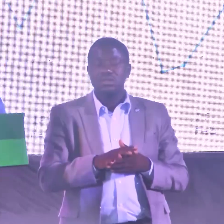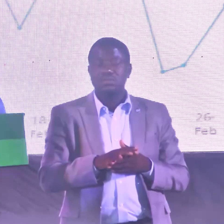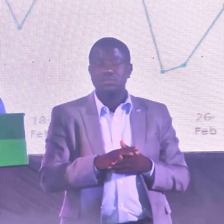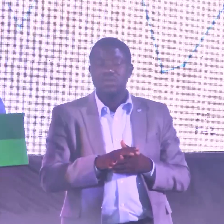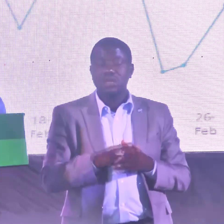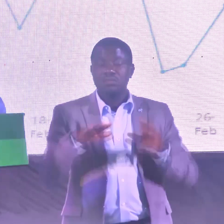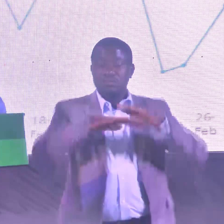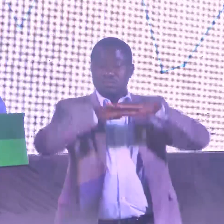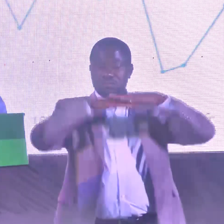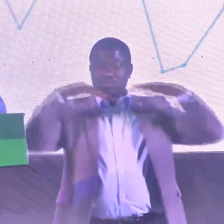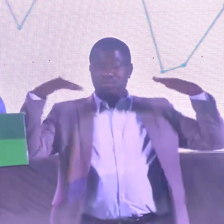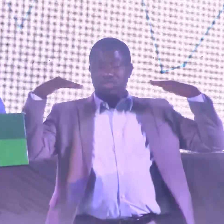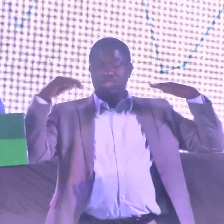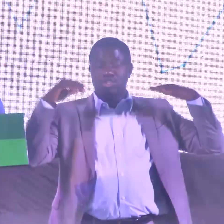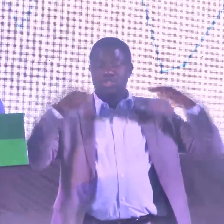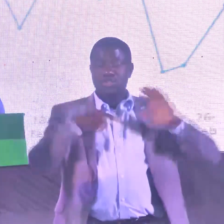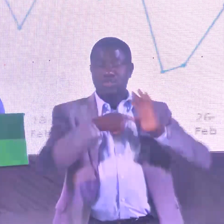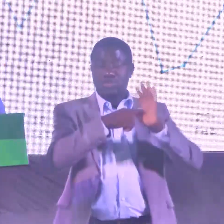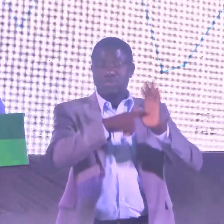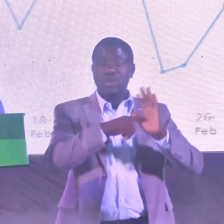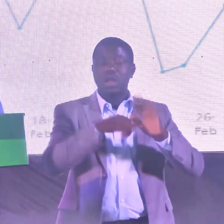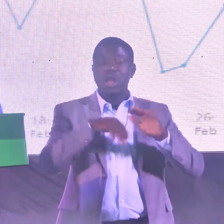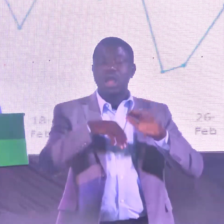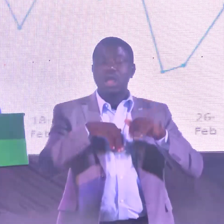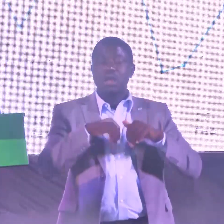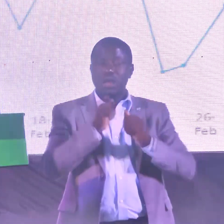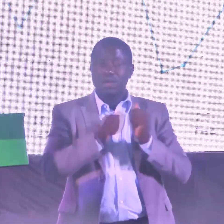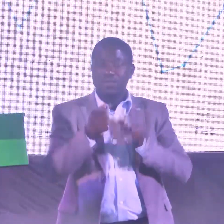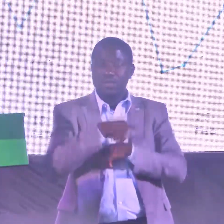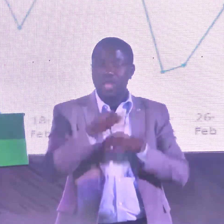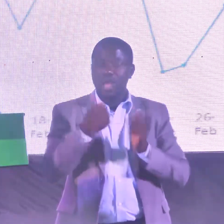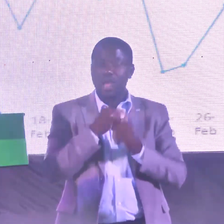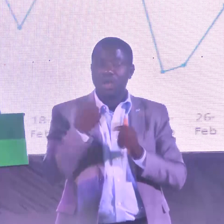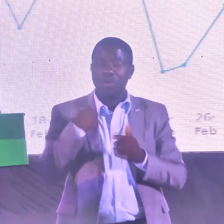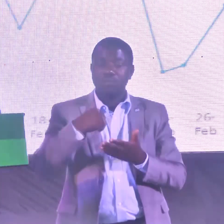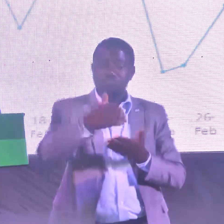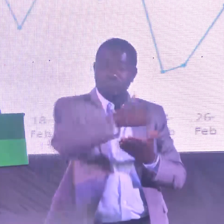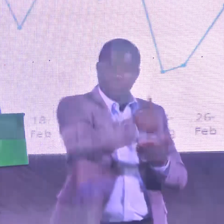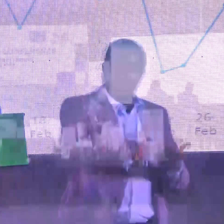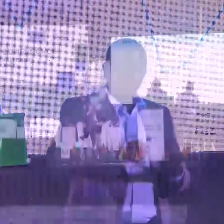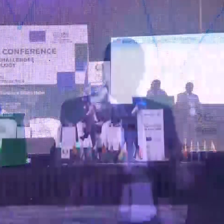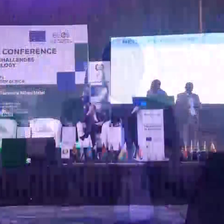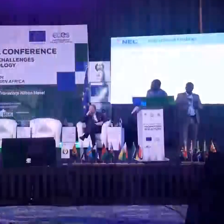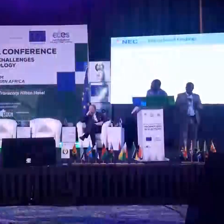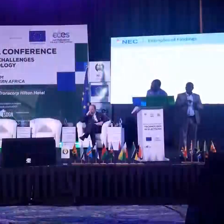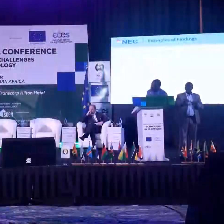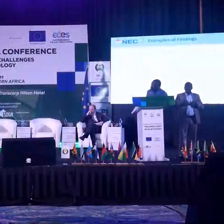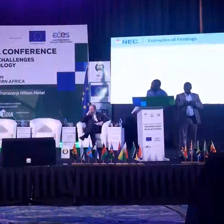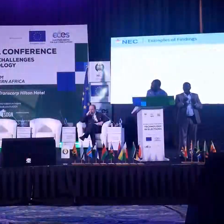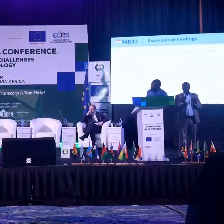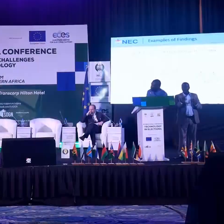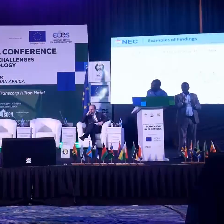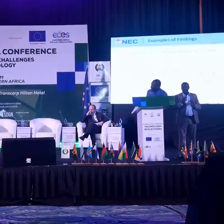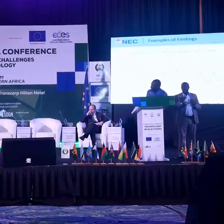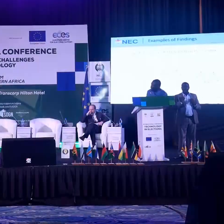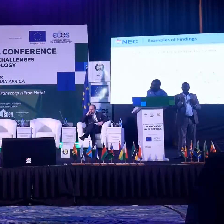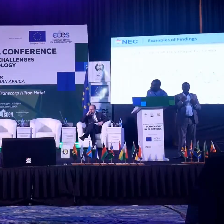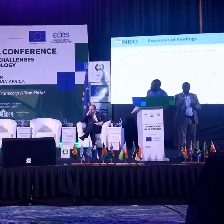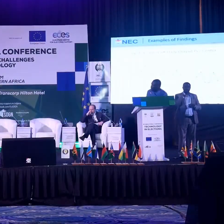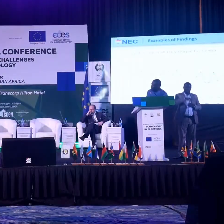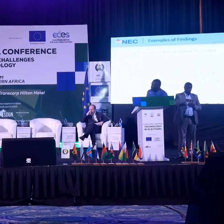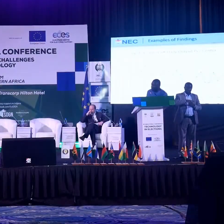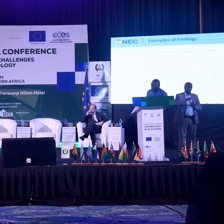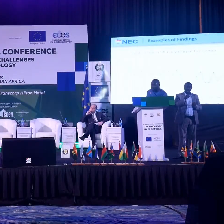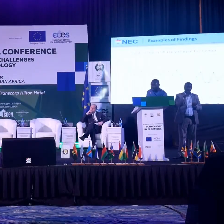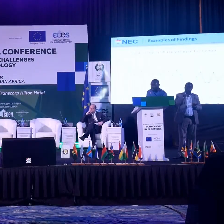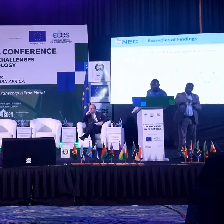So on a daily basis, we're able to compile registration figures as to how many voters were registered at each of